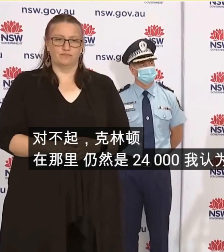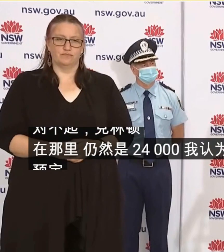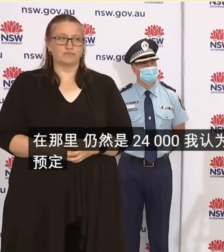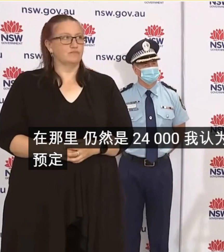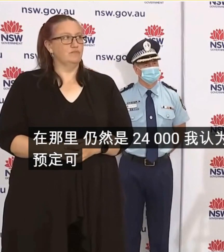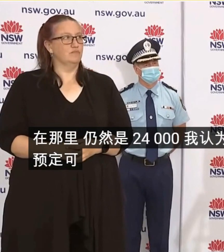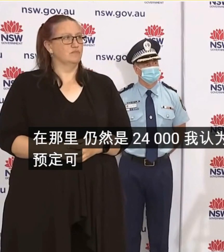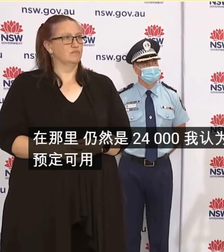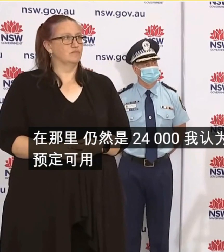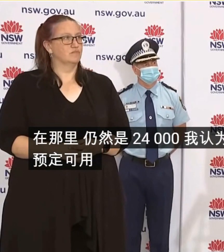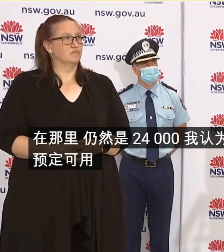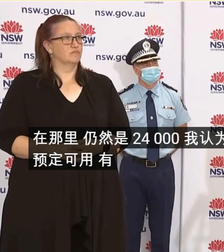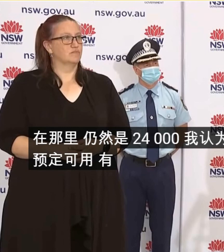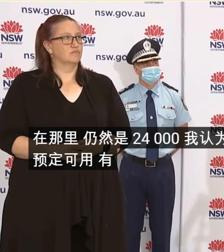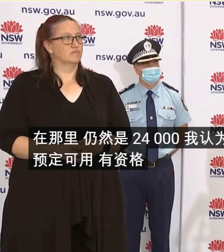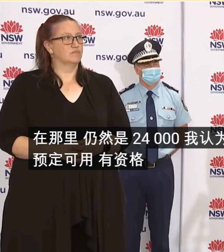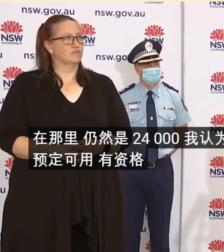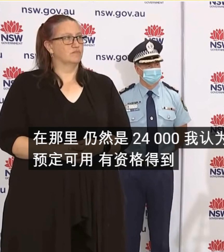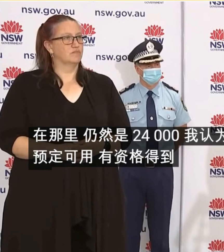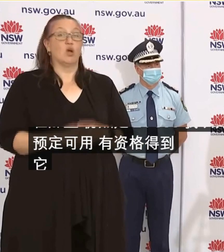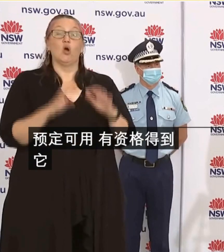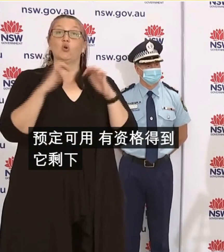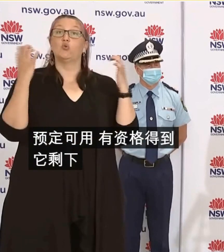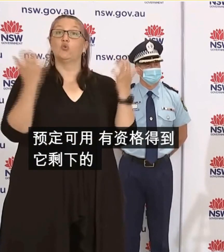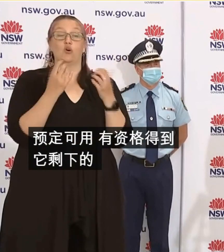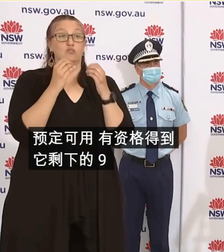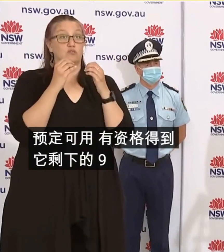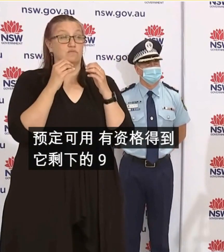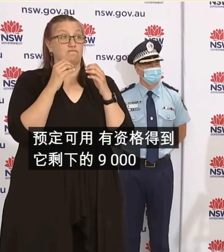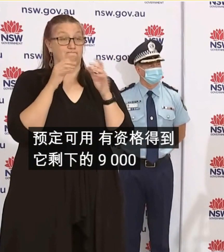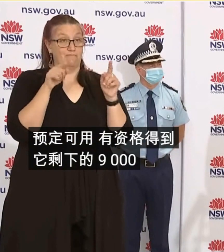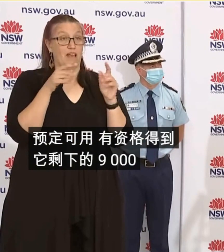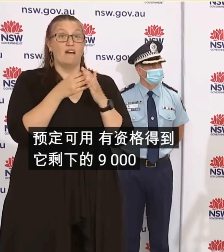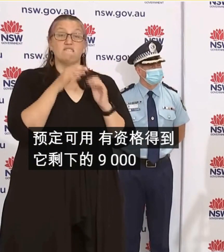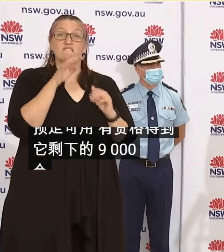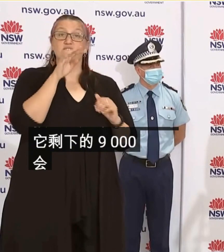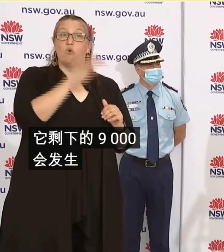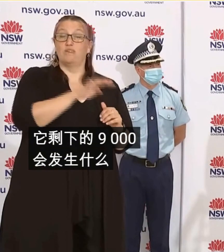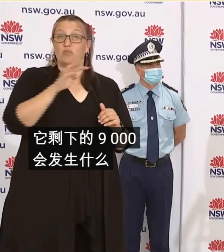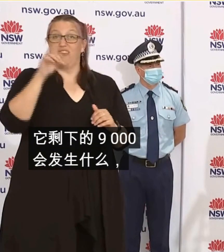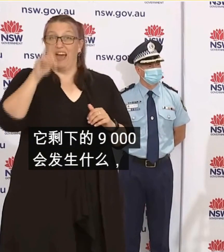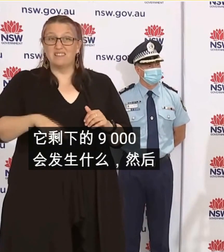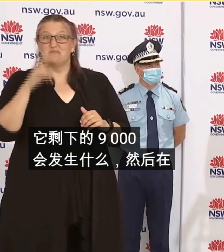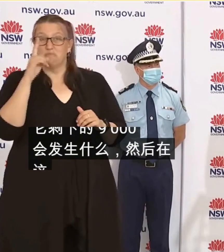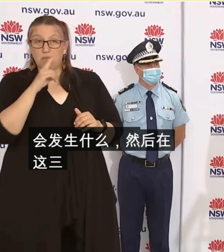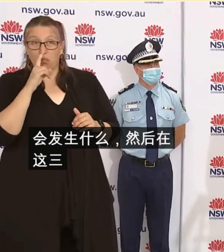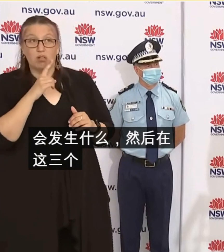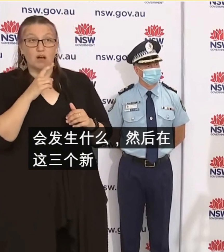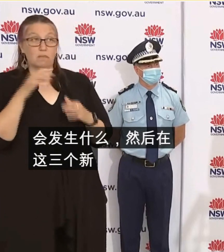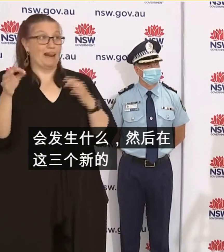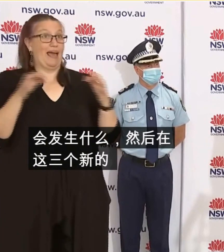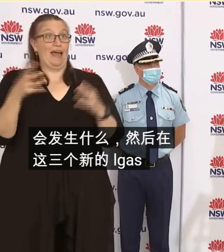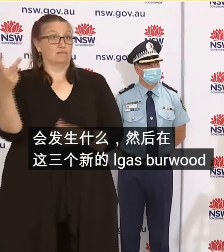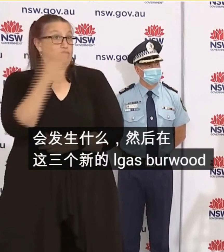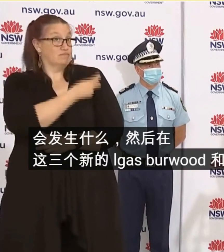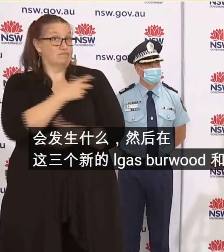24,000, I think, was scheduled, available, had qualified to get it. What happens to the remaining 9,000? And then what happens to the students in those three